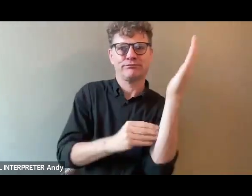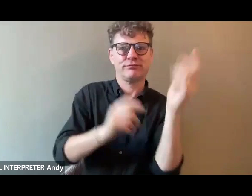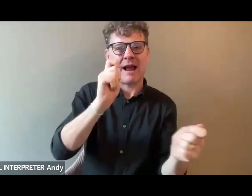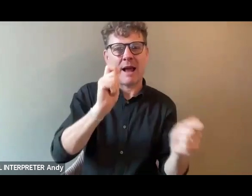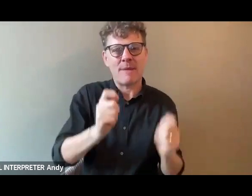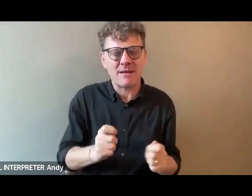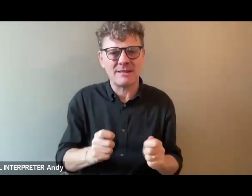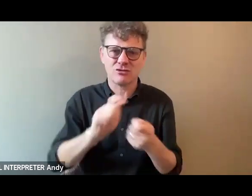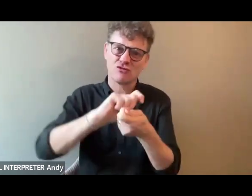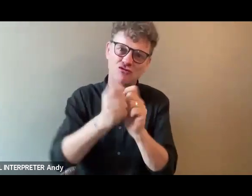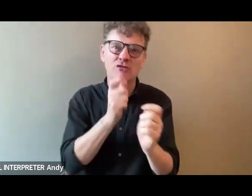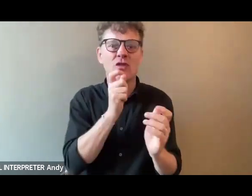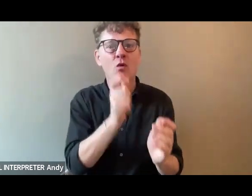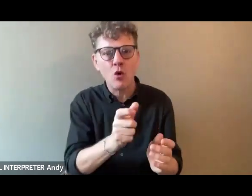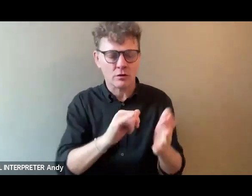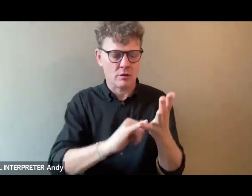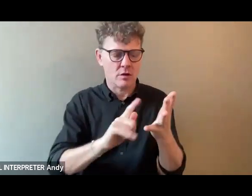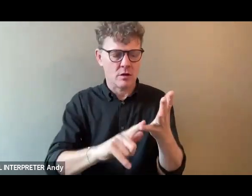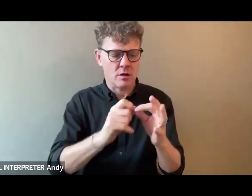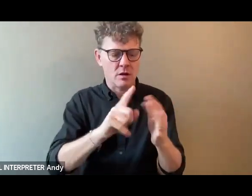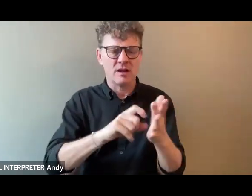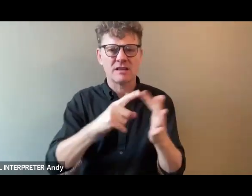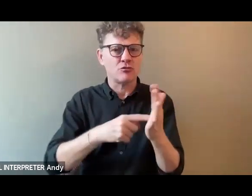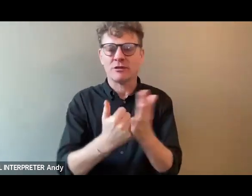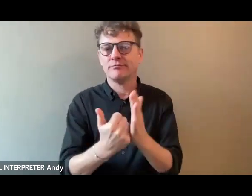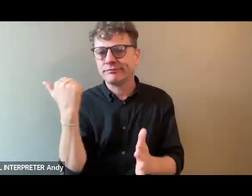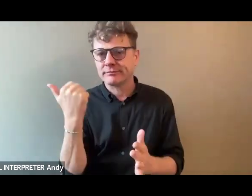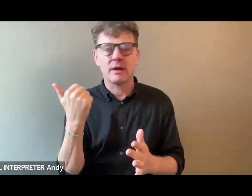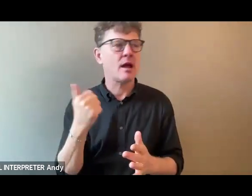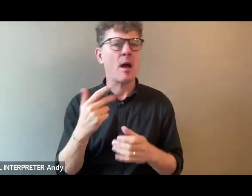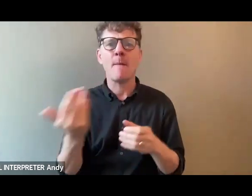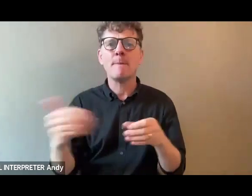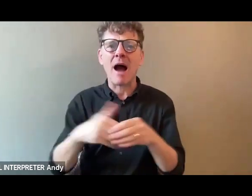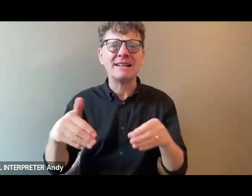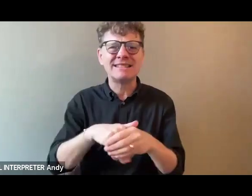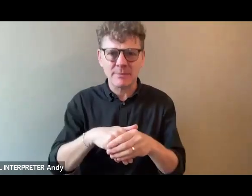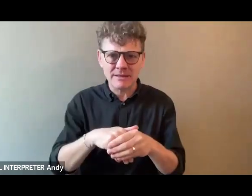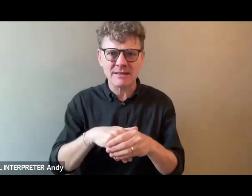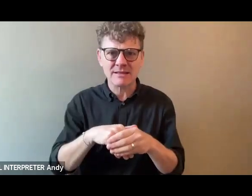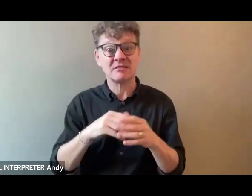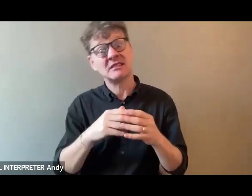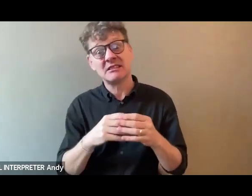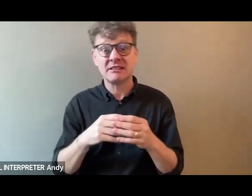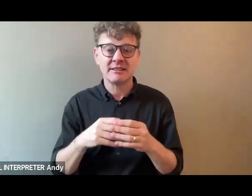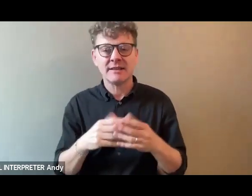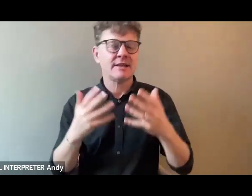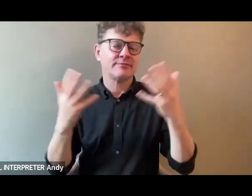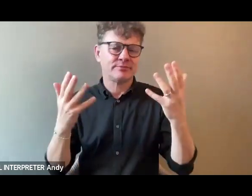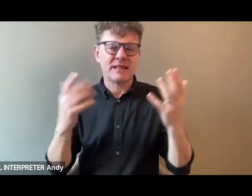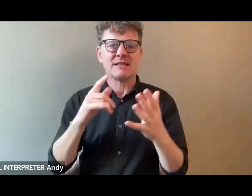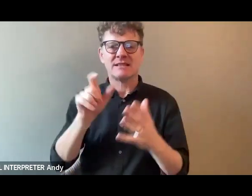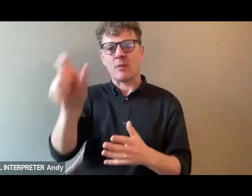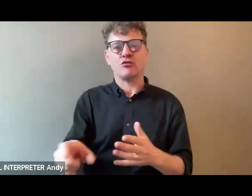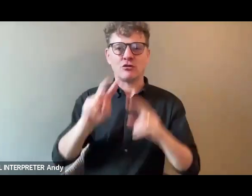of the wording. Subject is no longer available. Participants are taking part in research, finally.